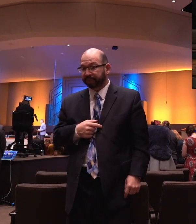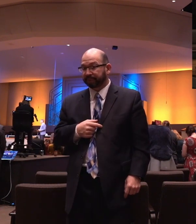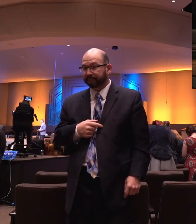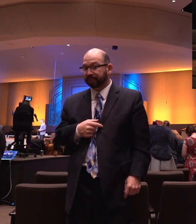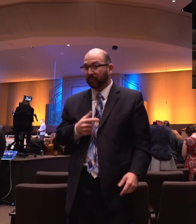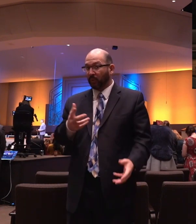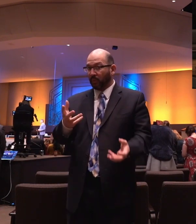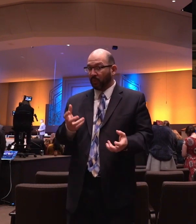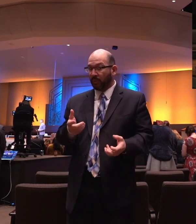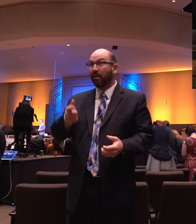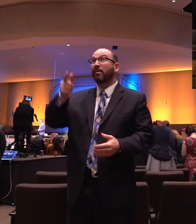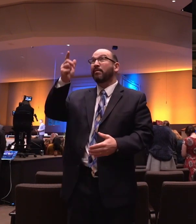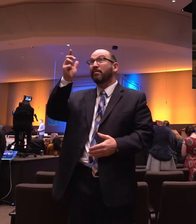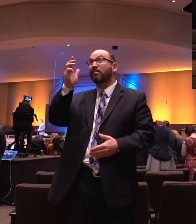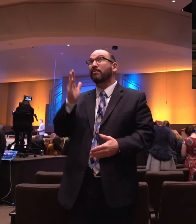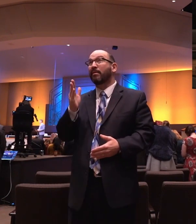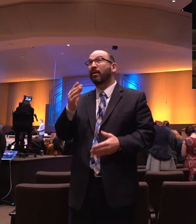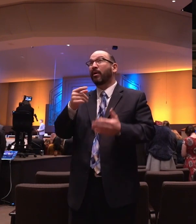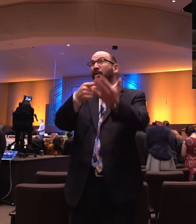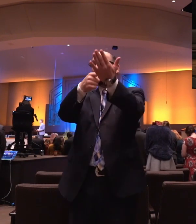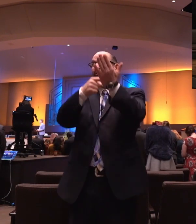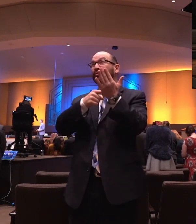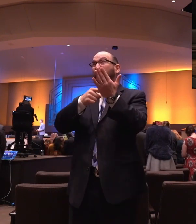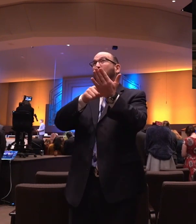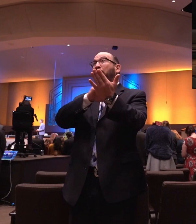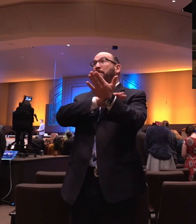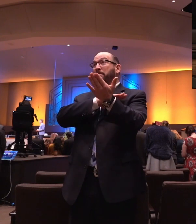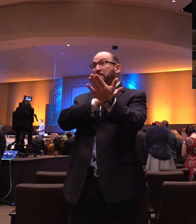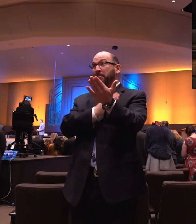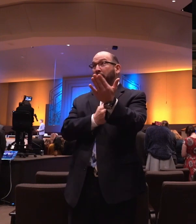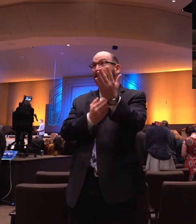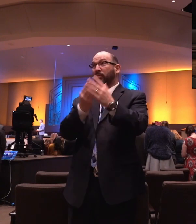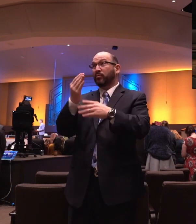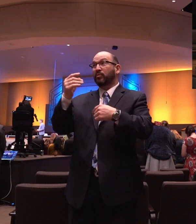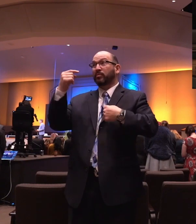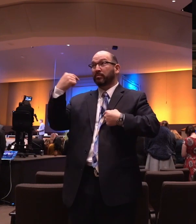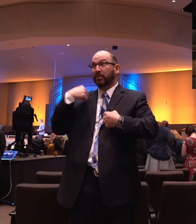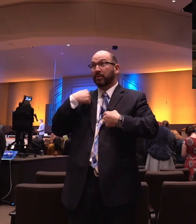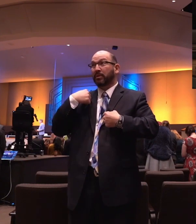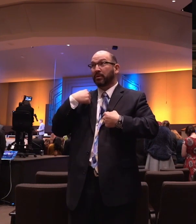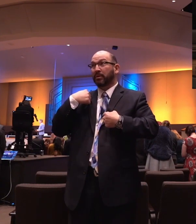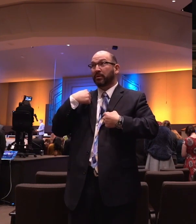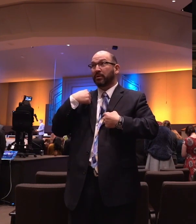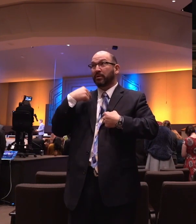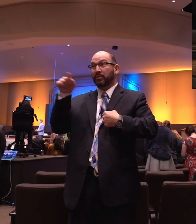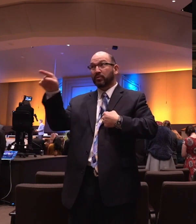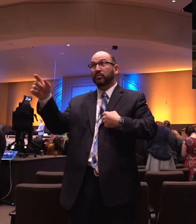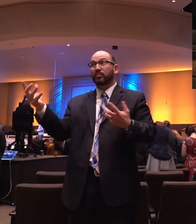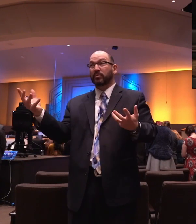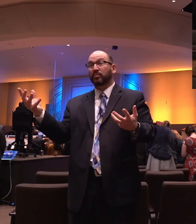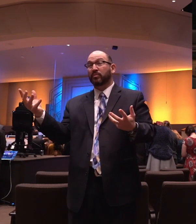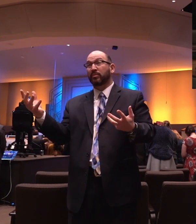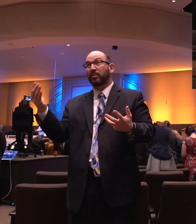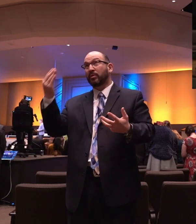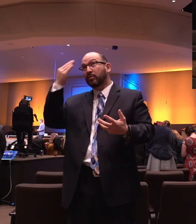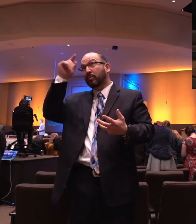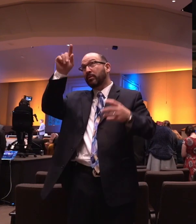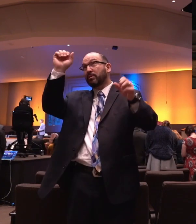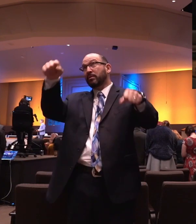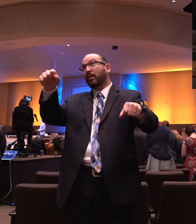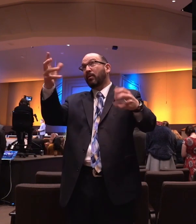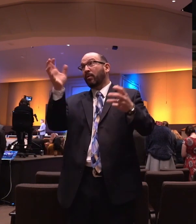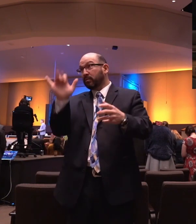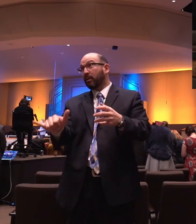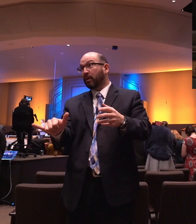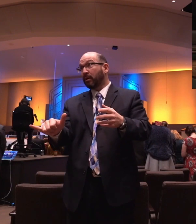I want God to show himself strong through me. I know that he can and I want that. If